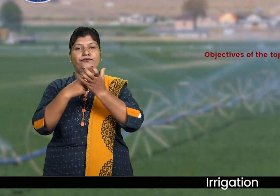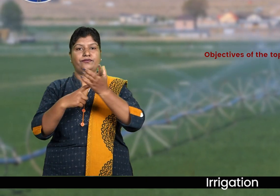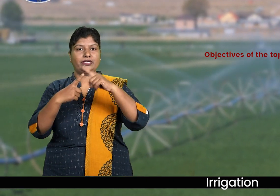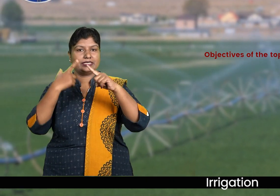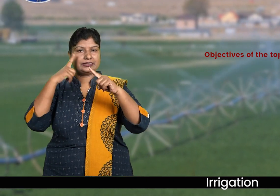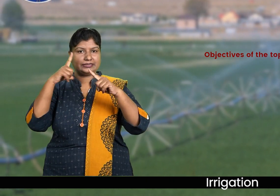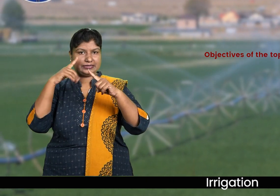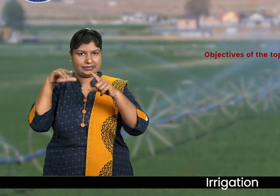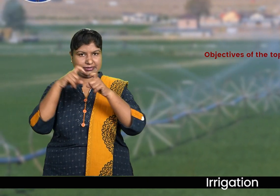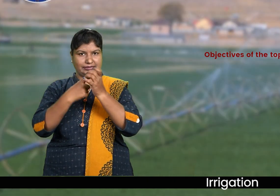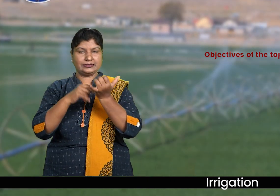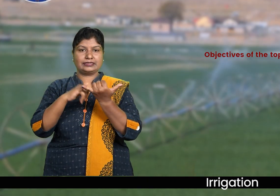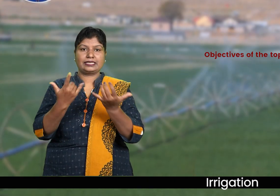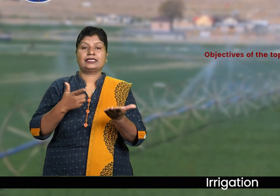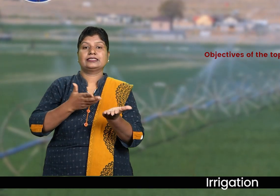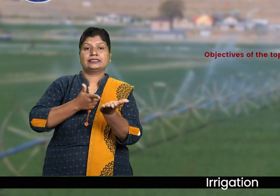irrigation,